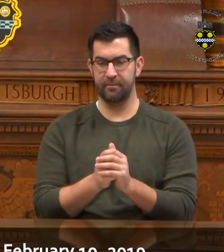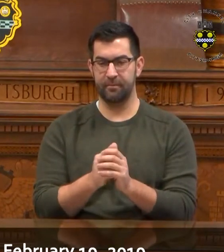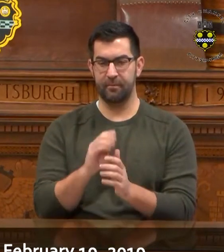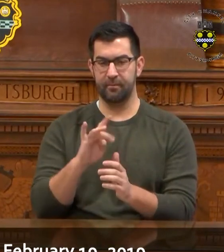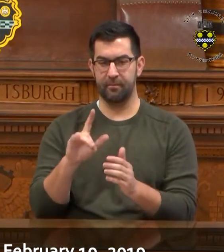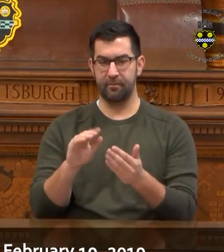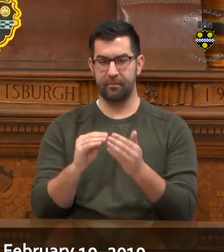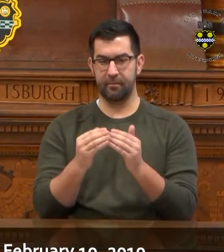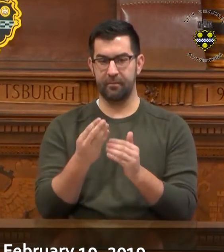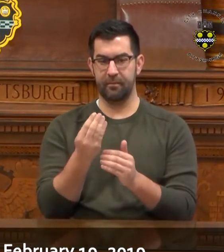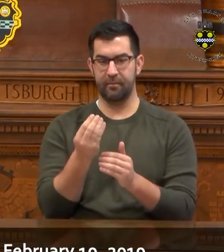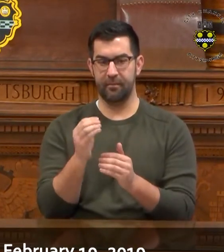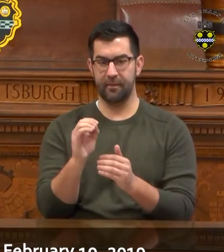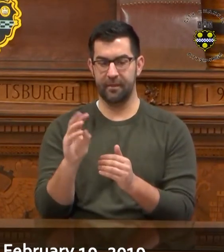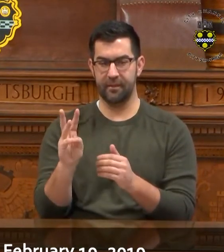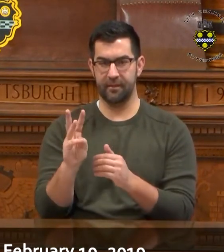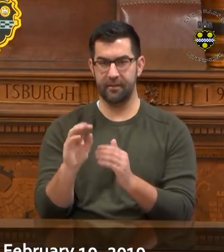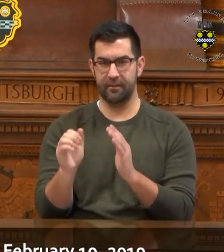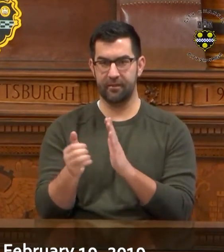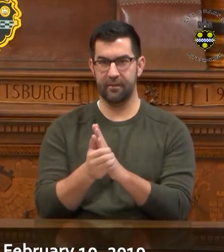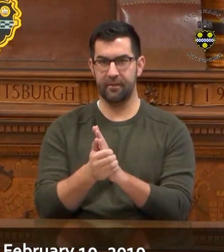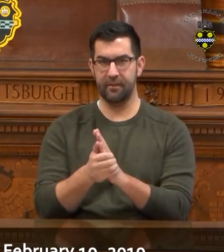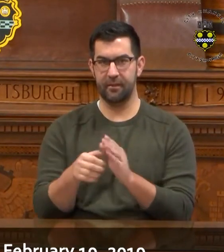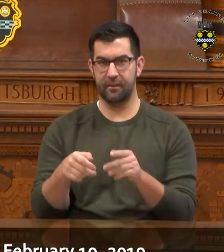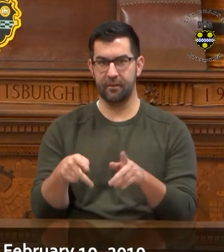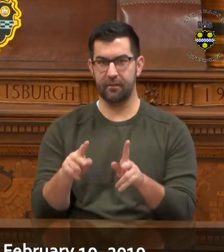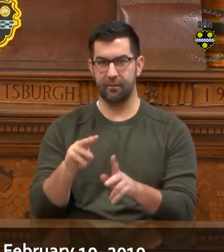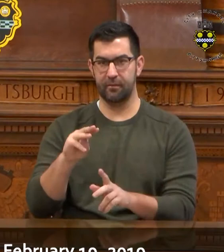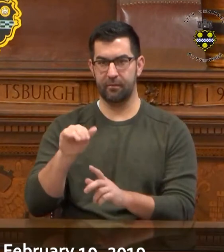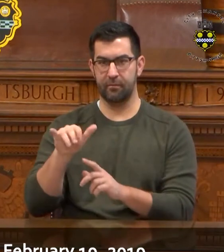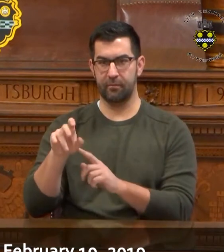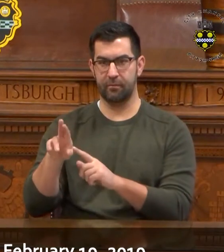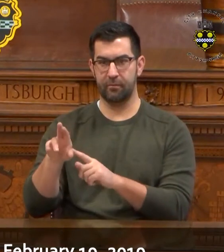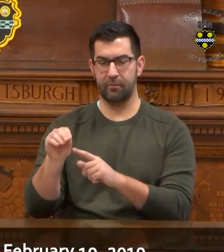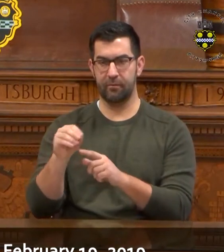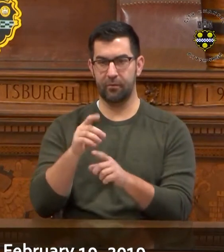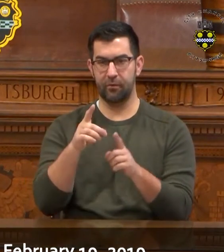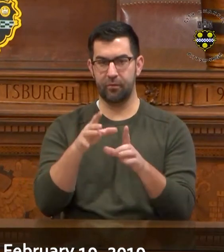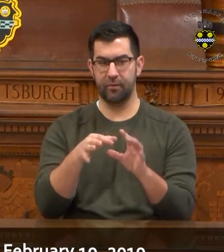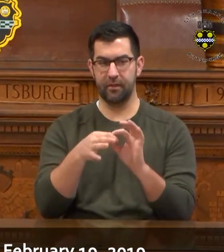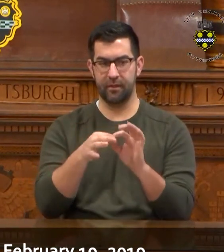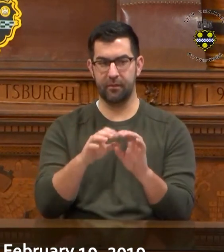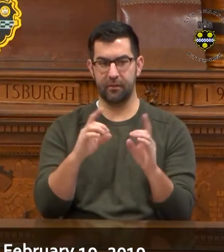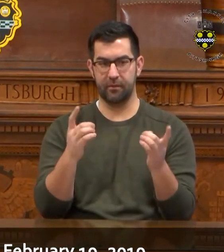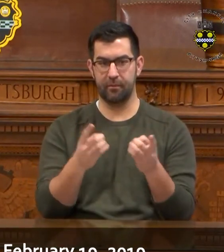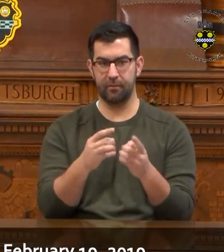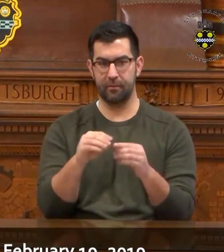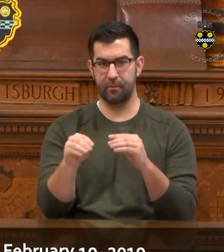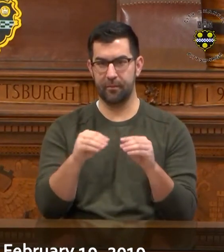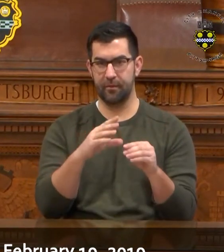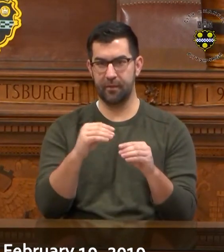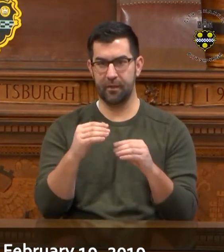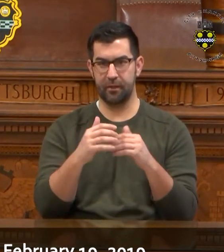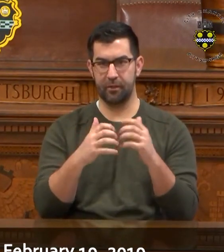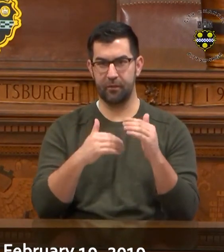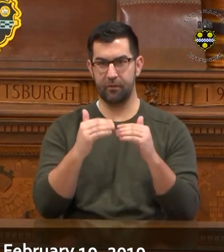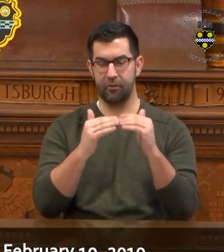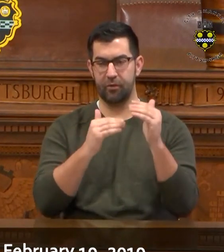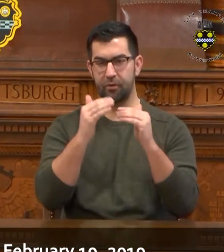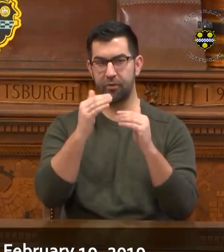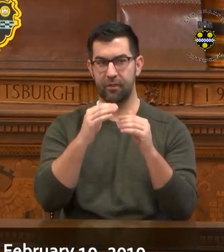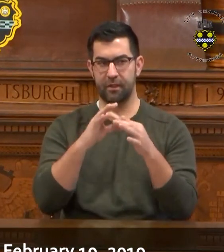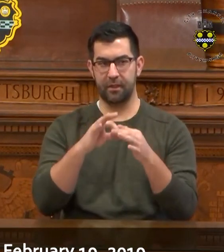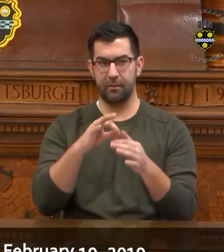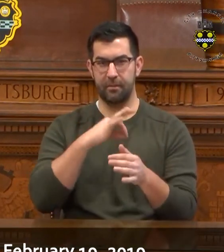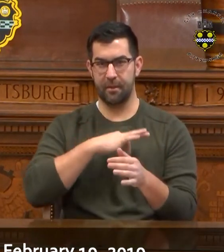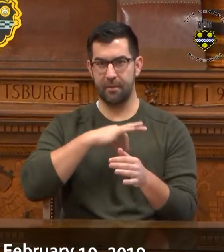Bill Number 1406, Resolution Authorizing the Mayor and the Director of the Department of Mobility and Infrastructure of